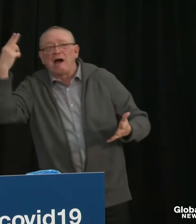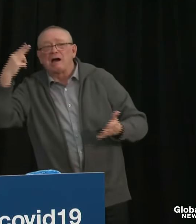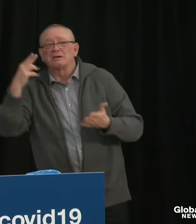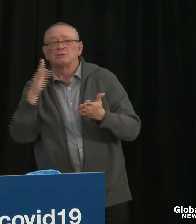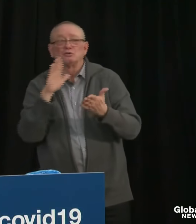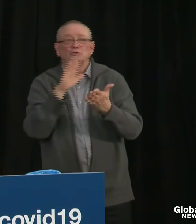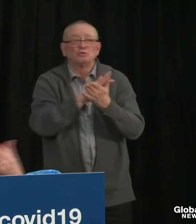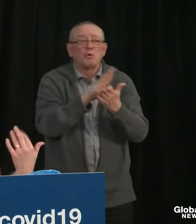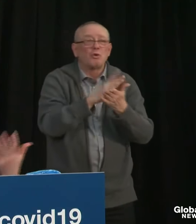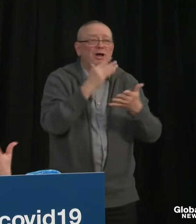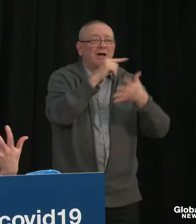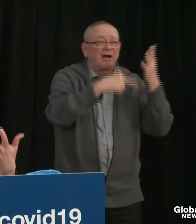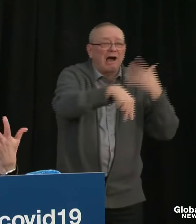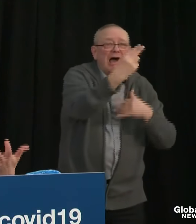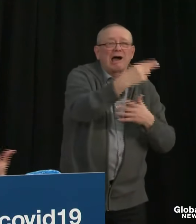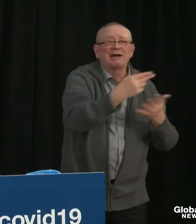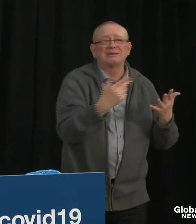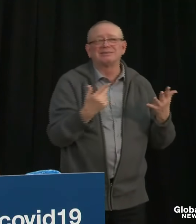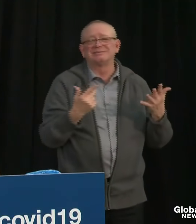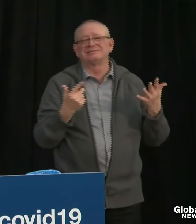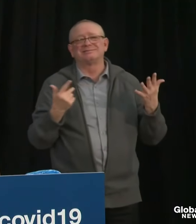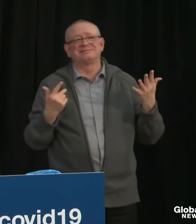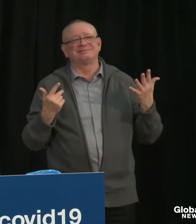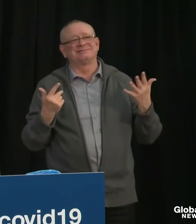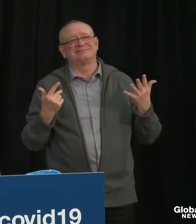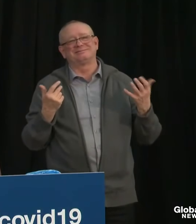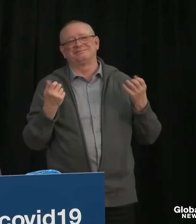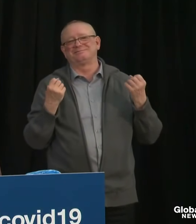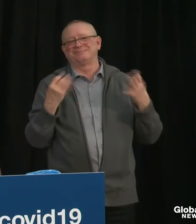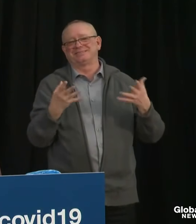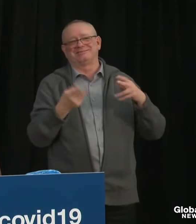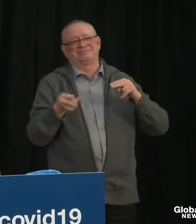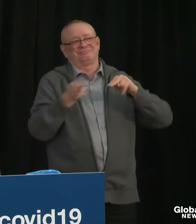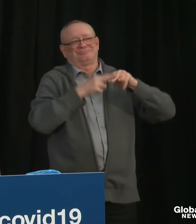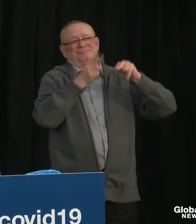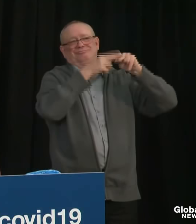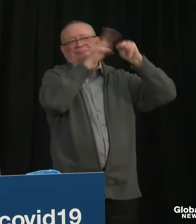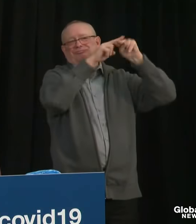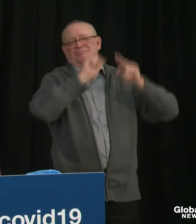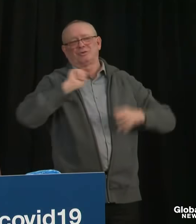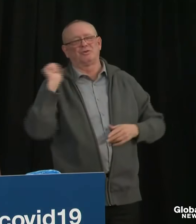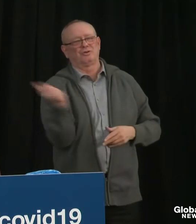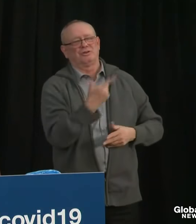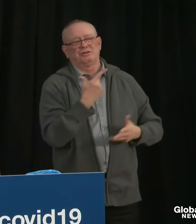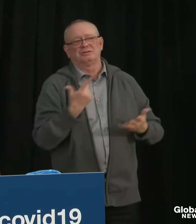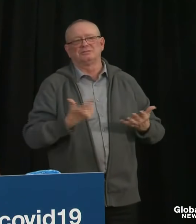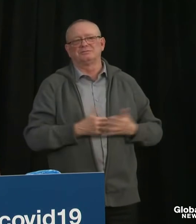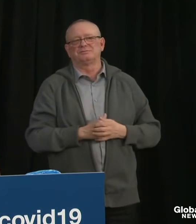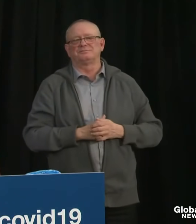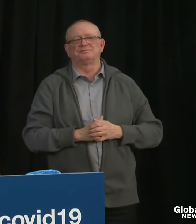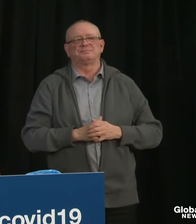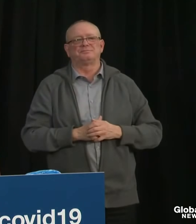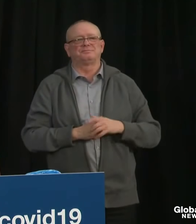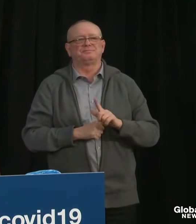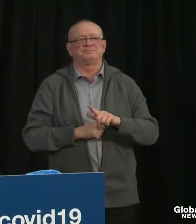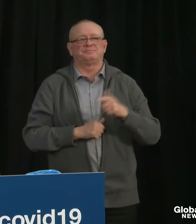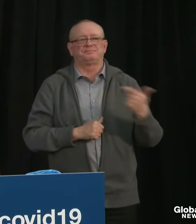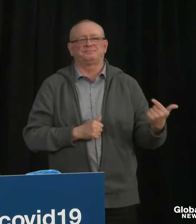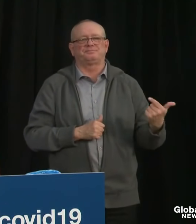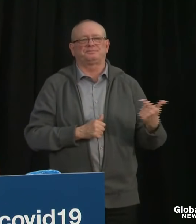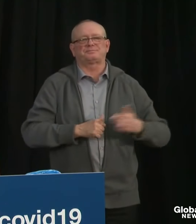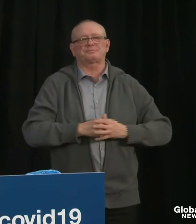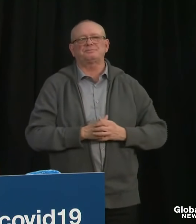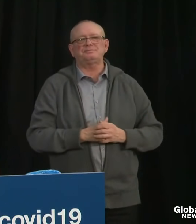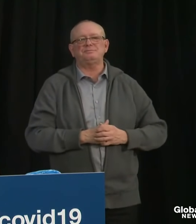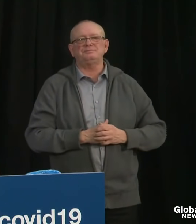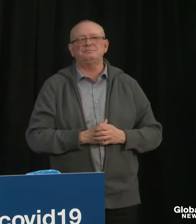list goes on, where introductions will increase as our community transmission rises. Operator, could you please put through the second